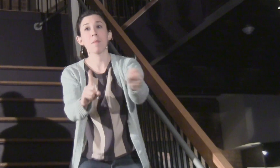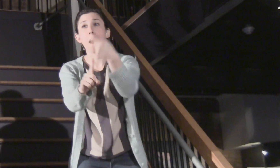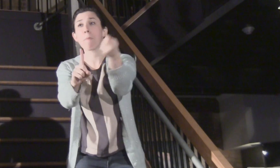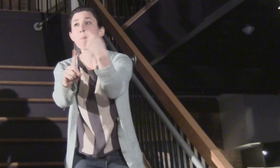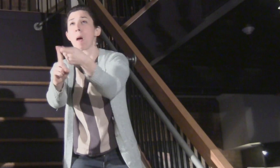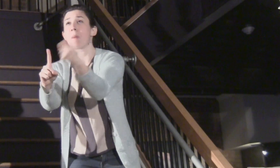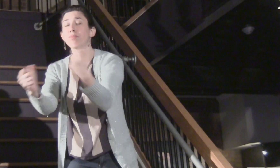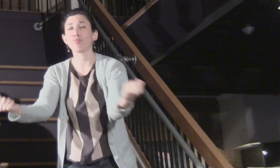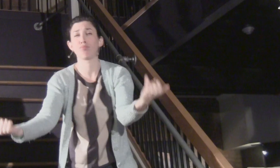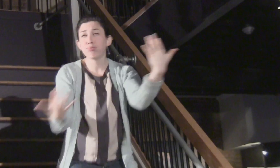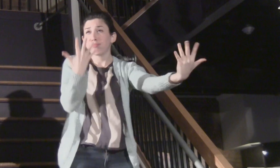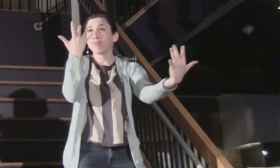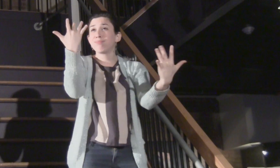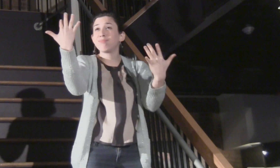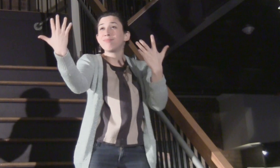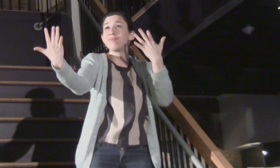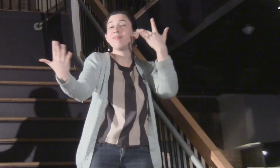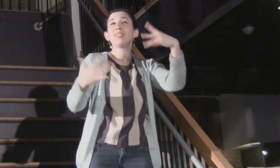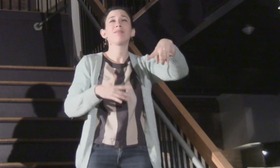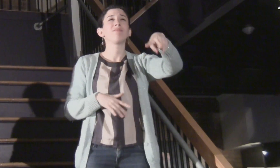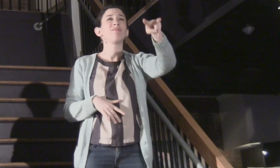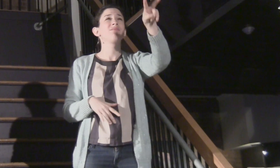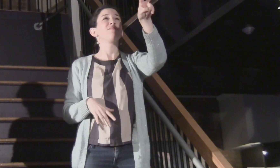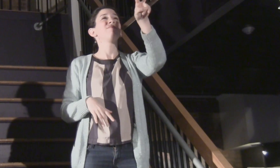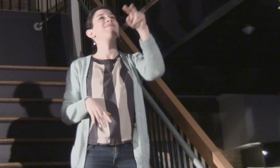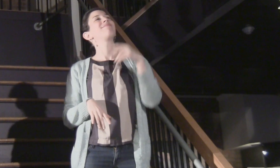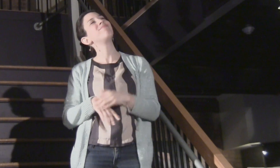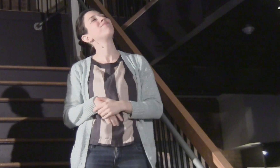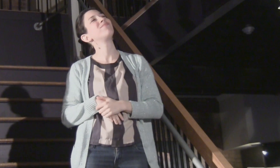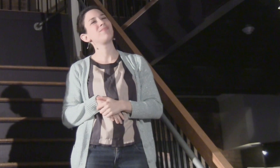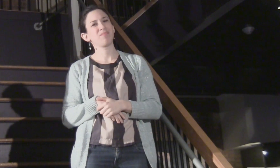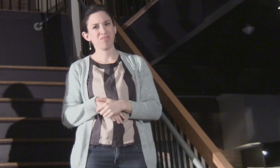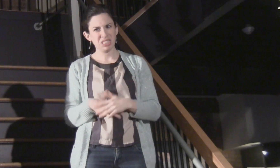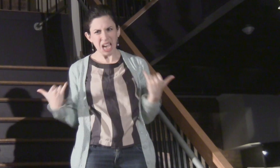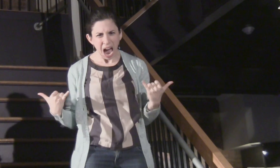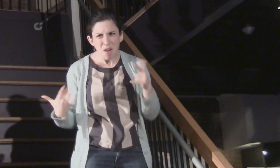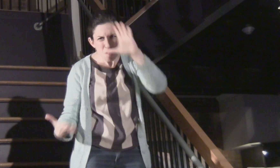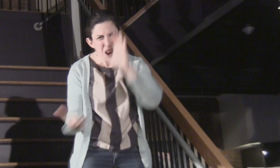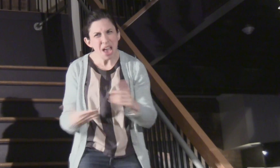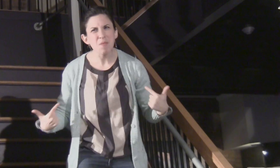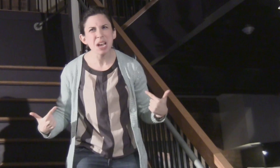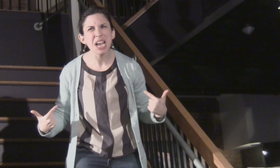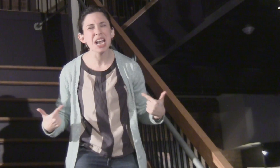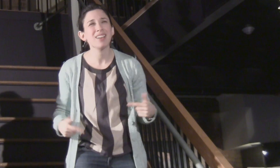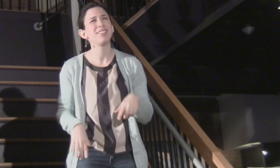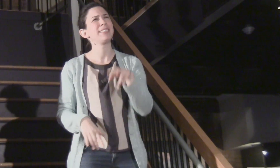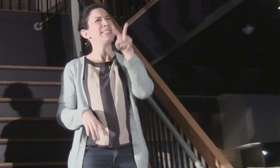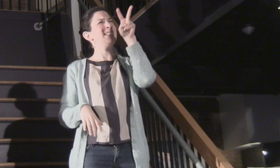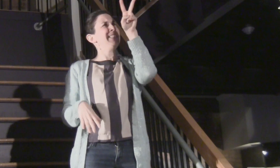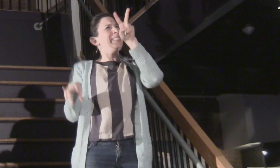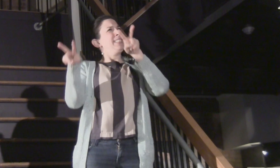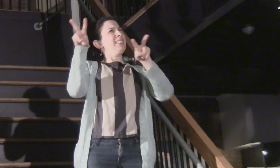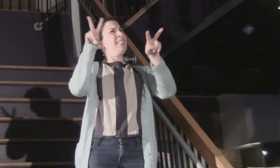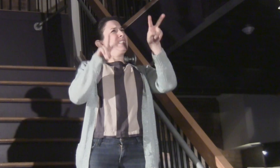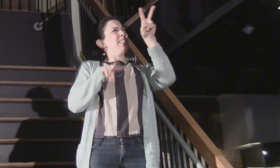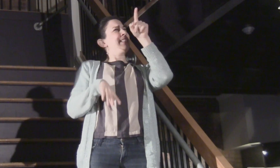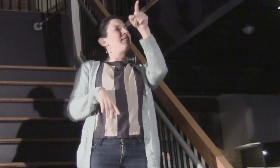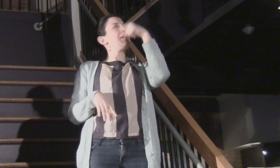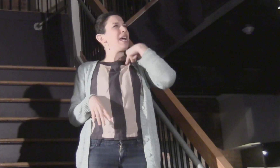until he lit them all. And he said, now, he says, oh, now do you believe me, Herschel?